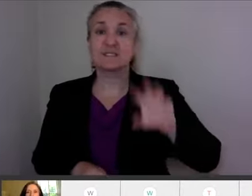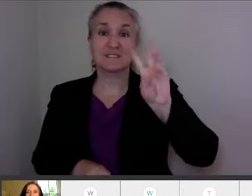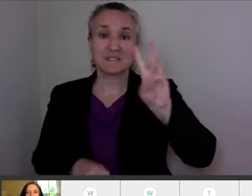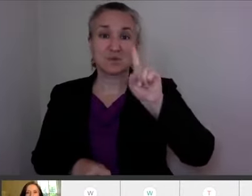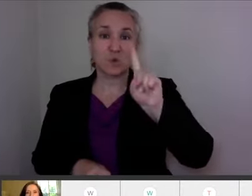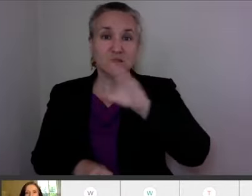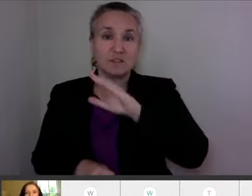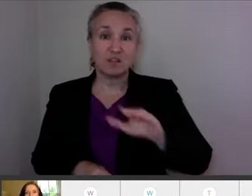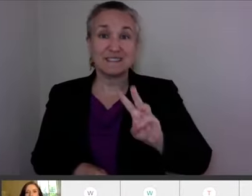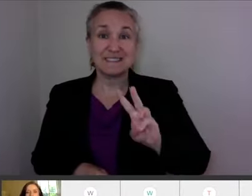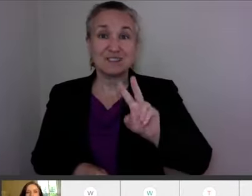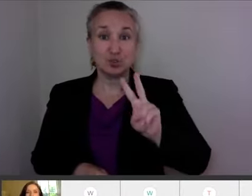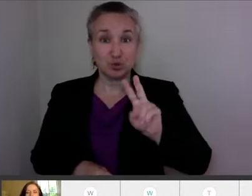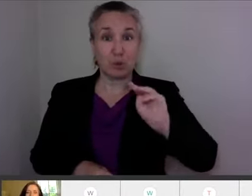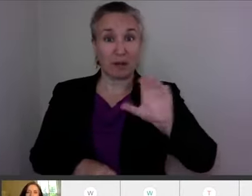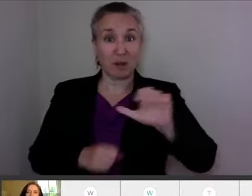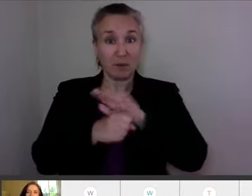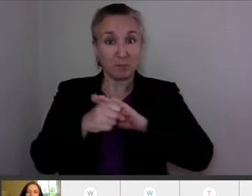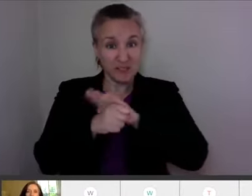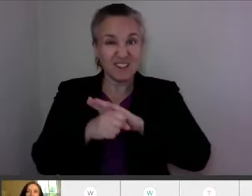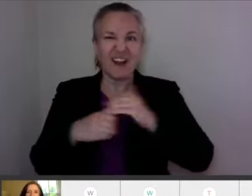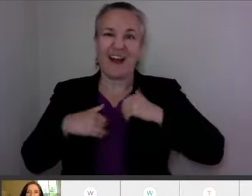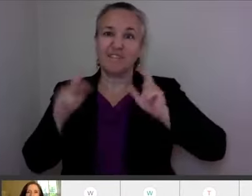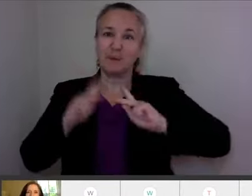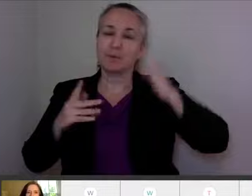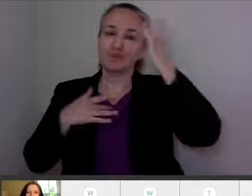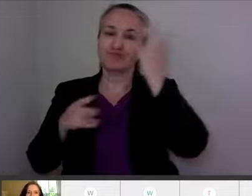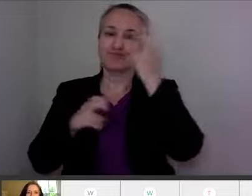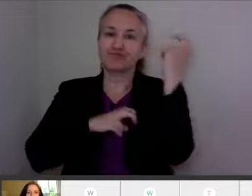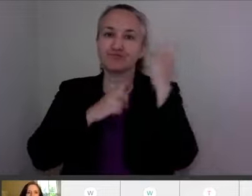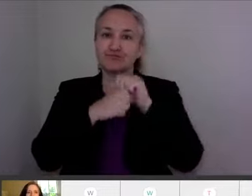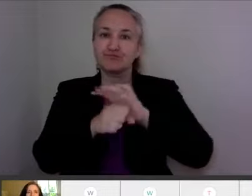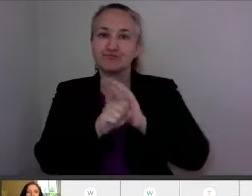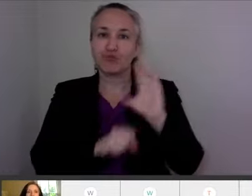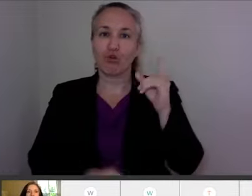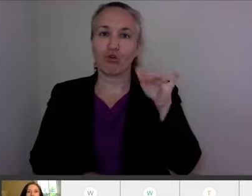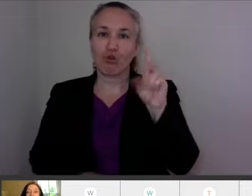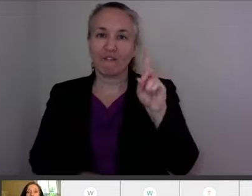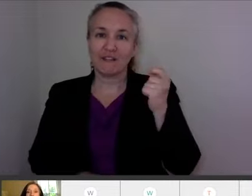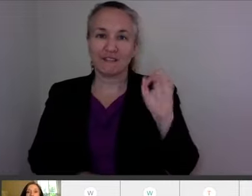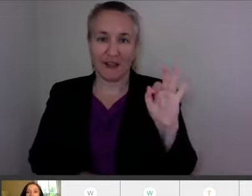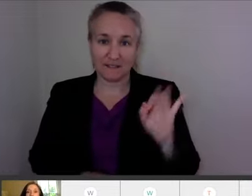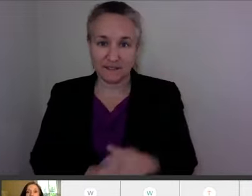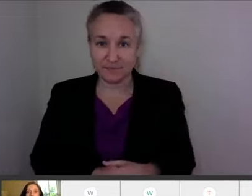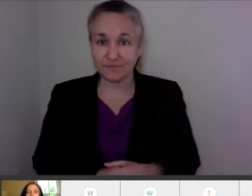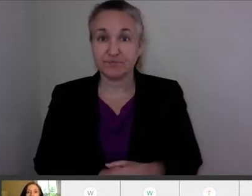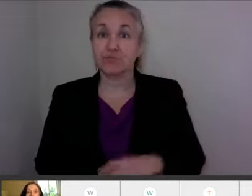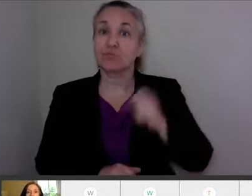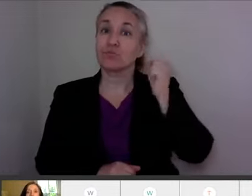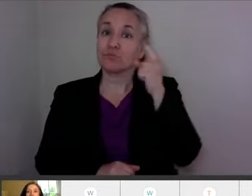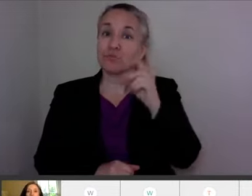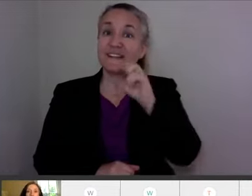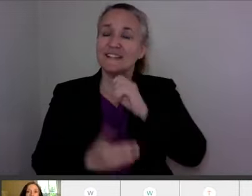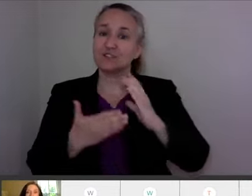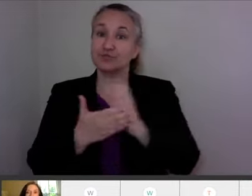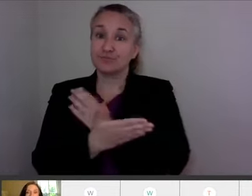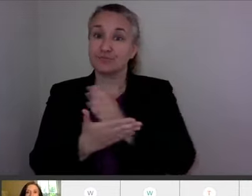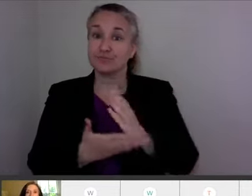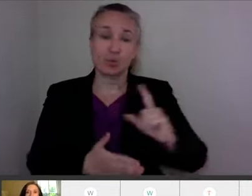Montgomery County municipalities home to individuals with COVID-19. These individuals range in age